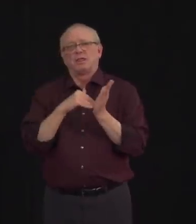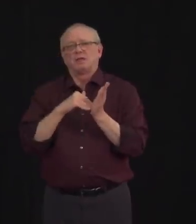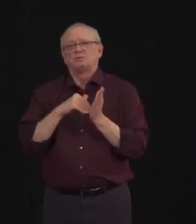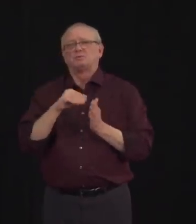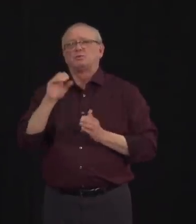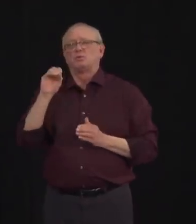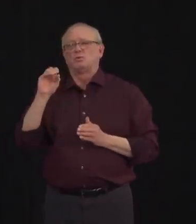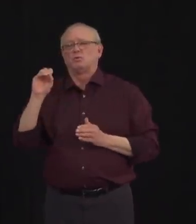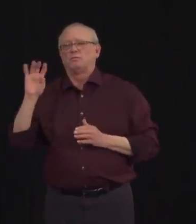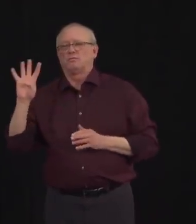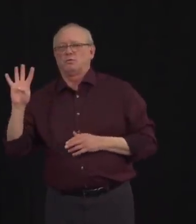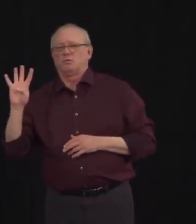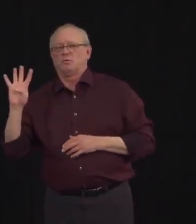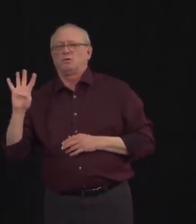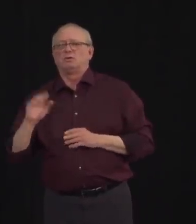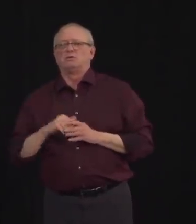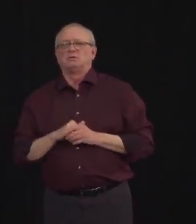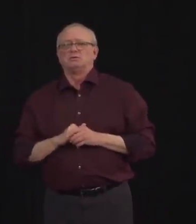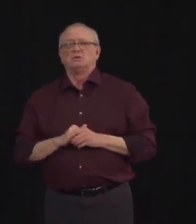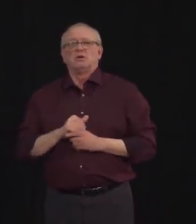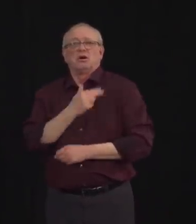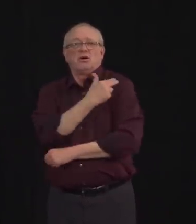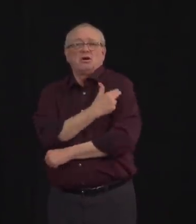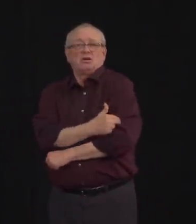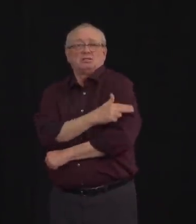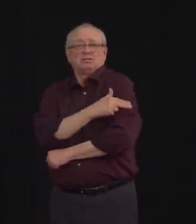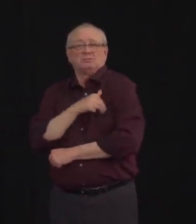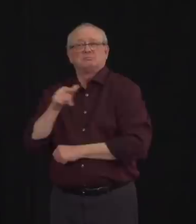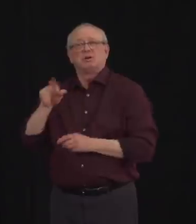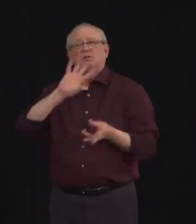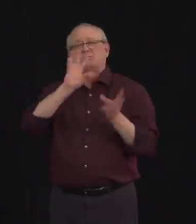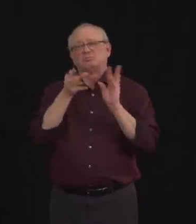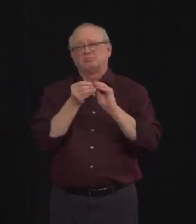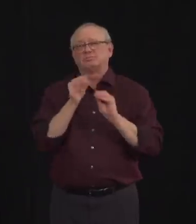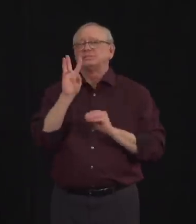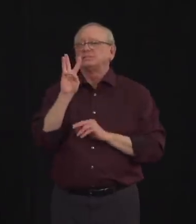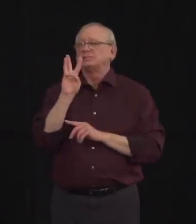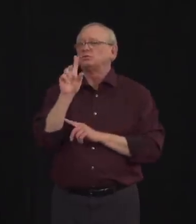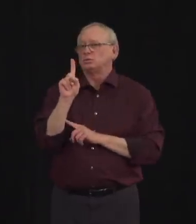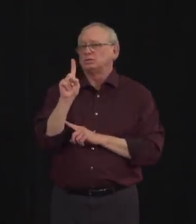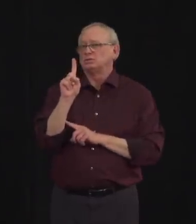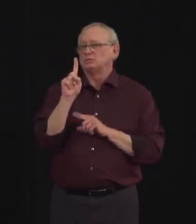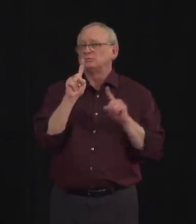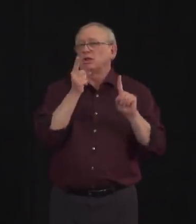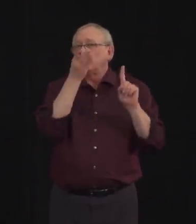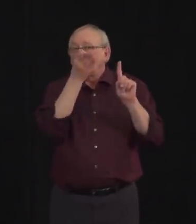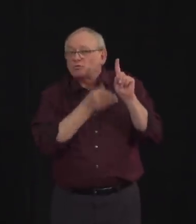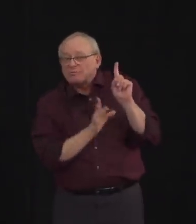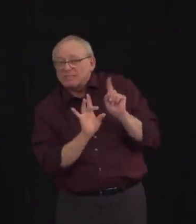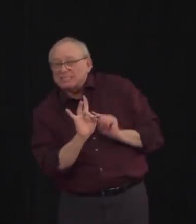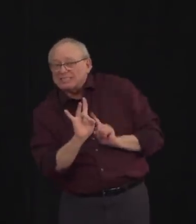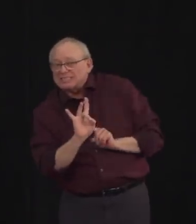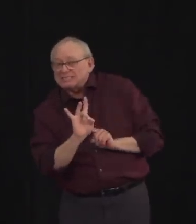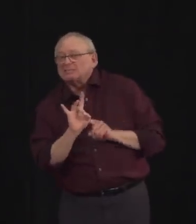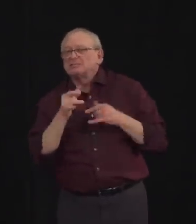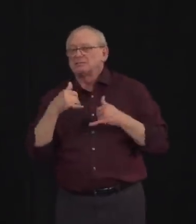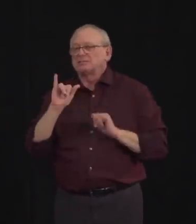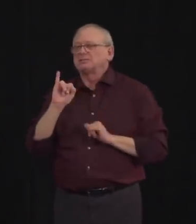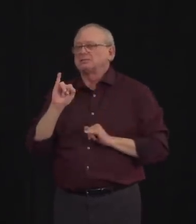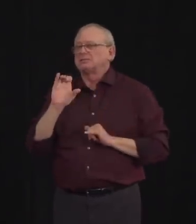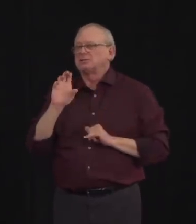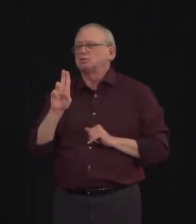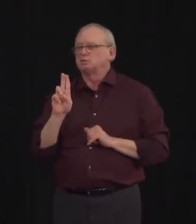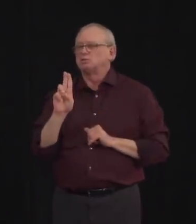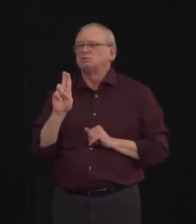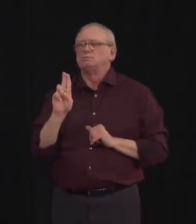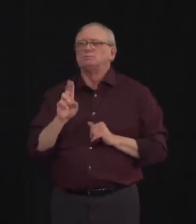61 people are hospitalized with COVID-19, with 8 of those admitted to ICUs. In the last 24 hours,